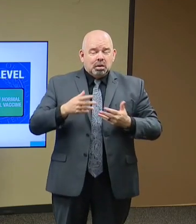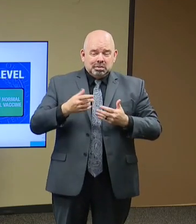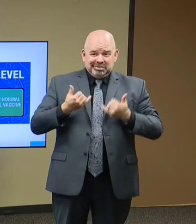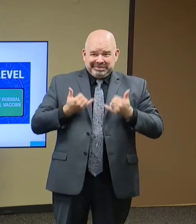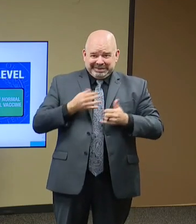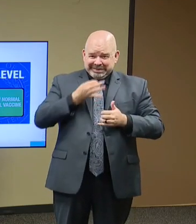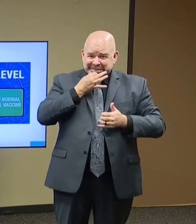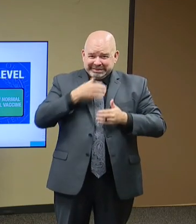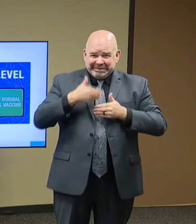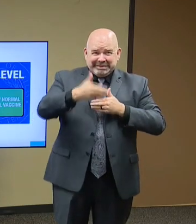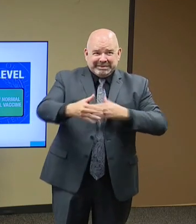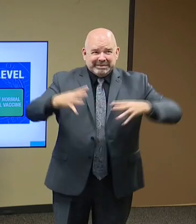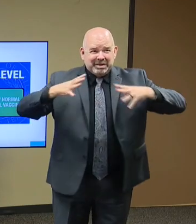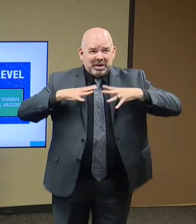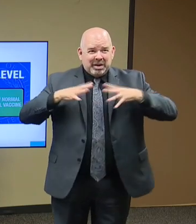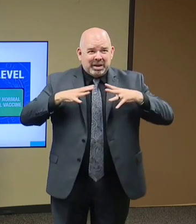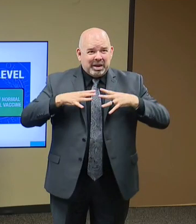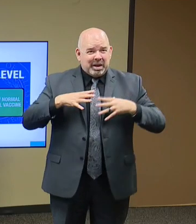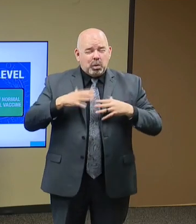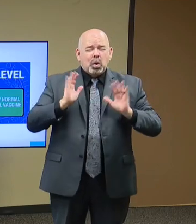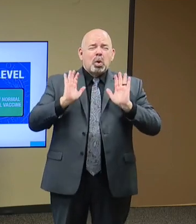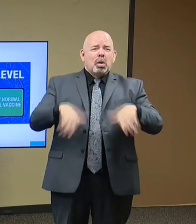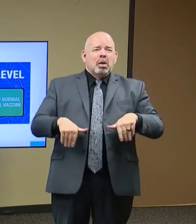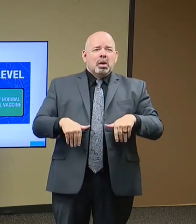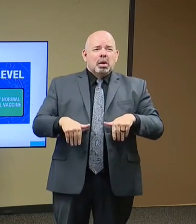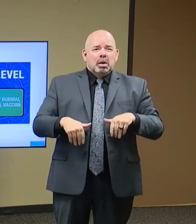this list, which also you can find at